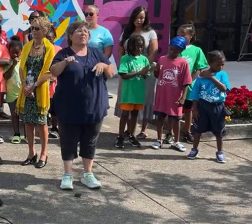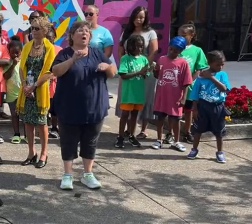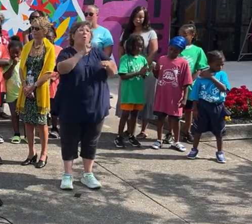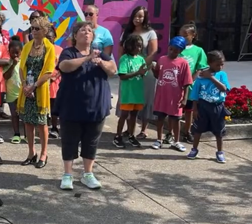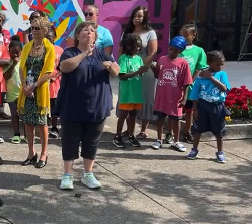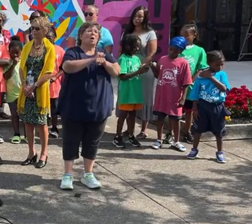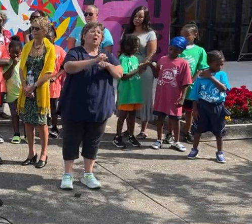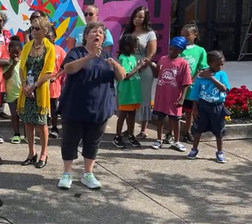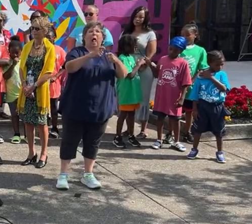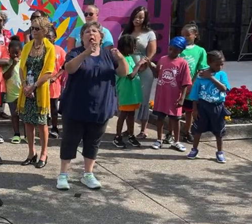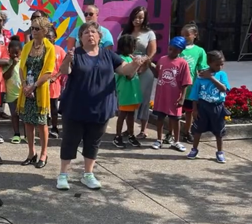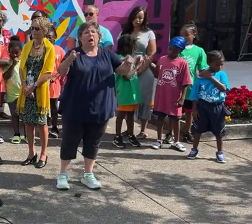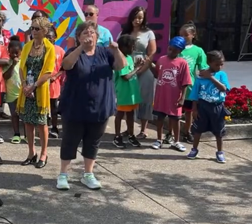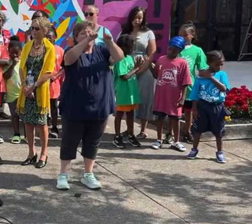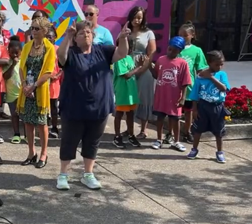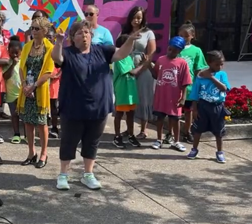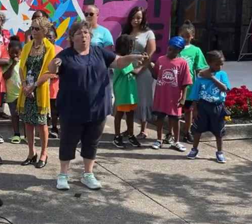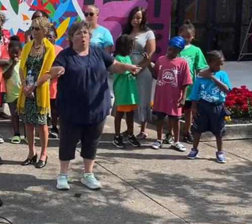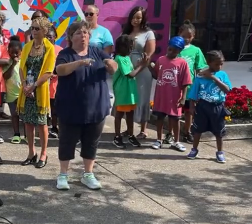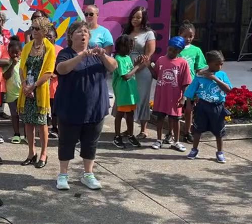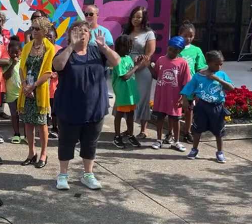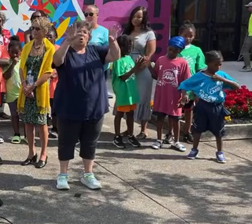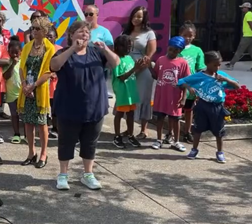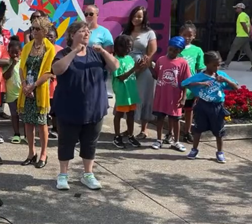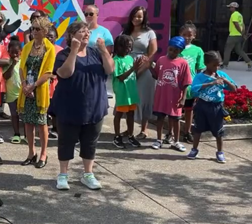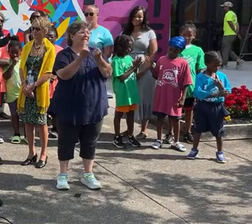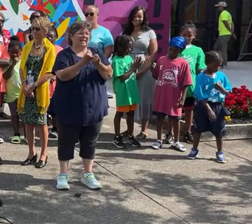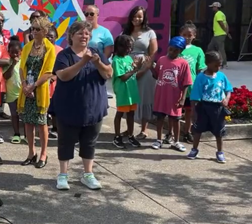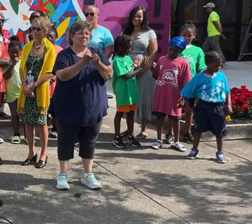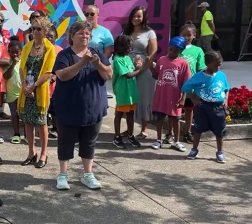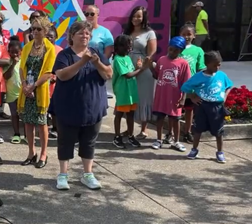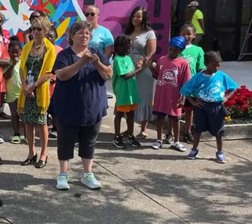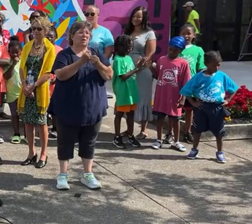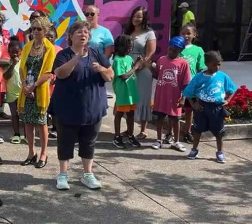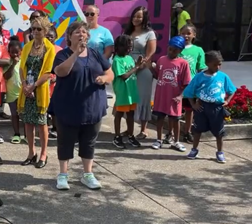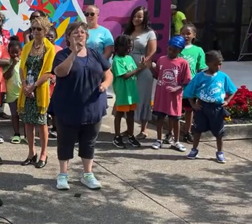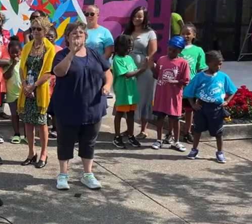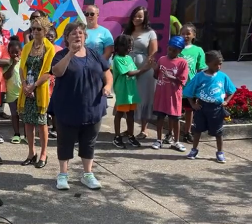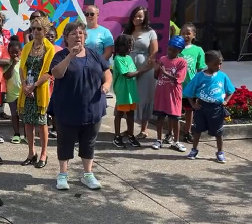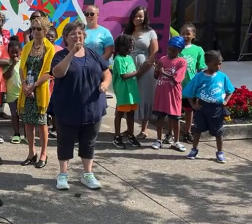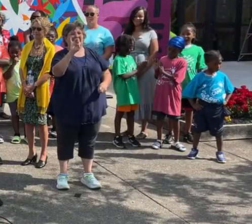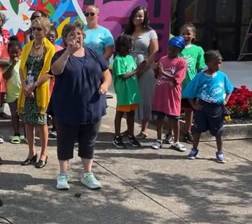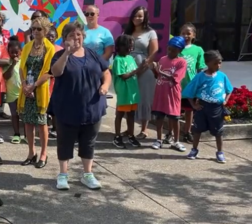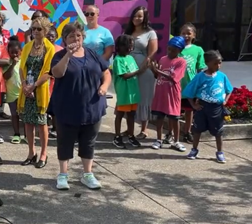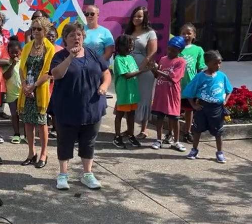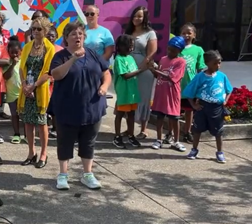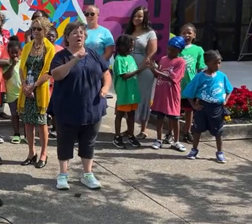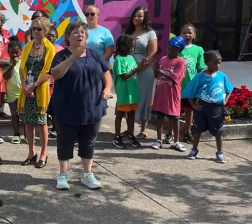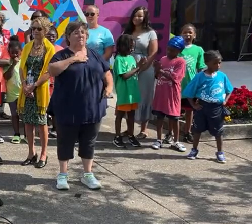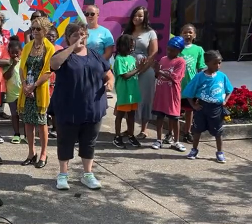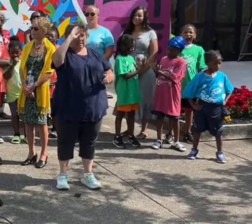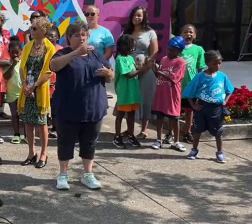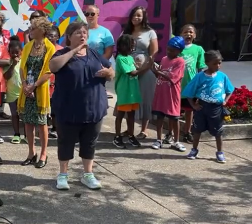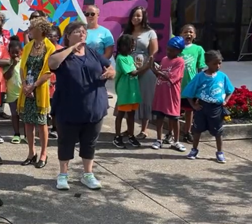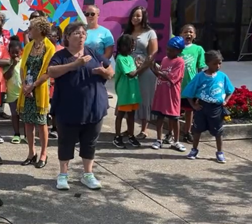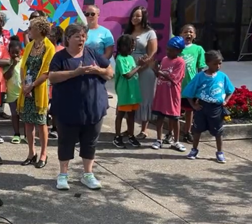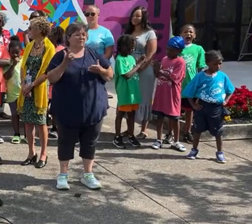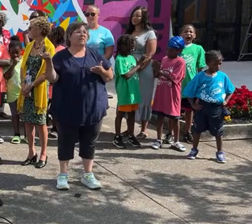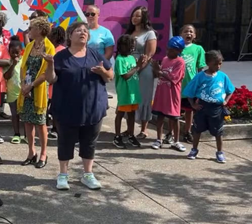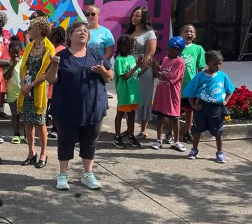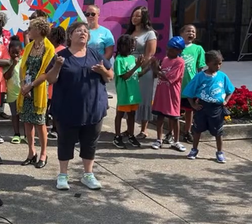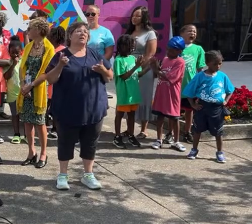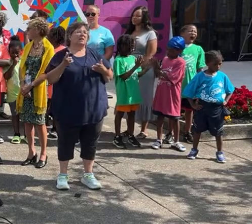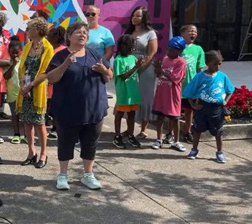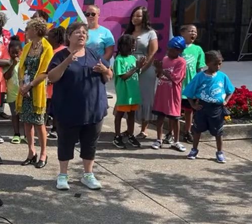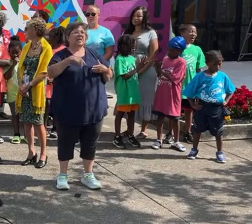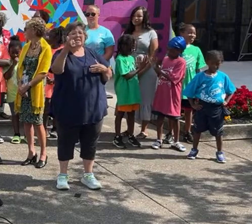work on such a large mural with an incredible team, Bree Gilliam, Nigel Bowles, my son and my wife's son, Mecca